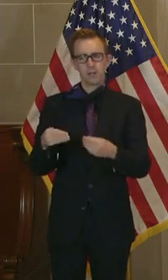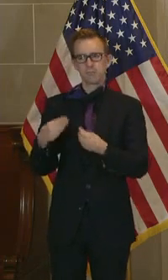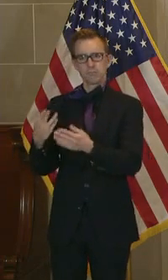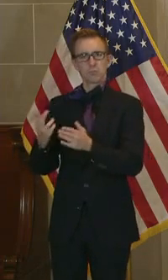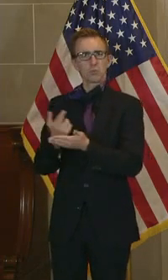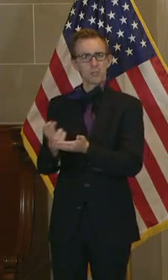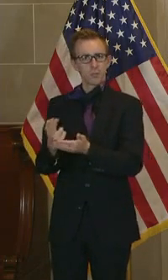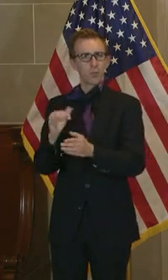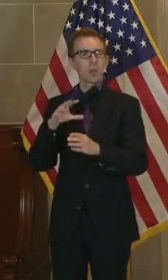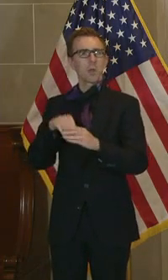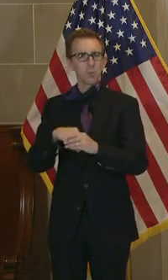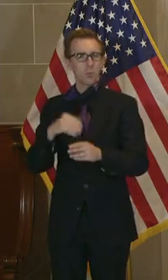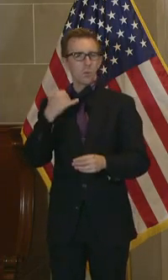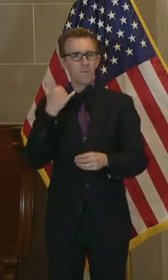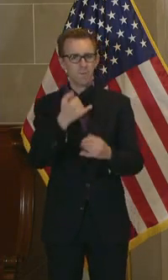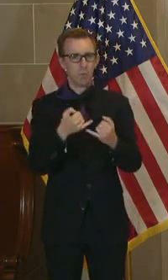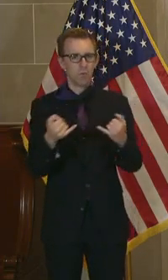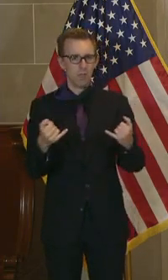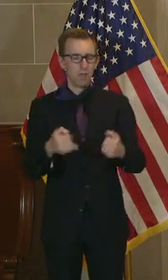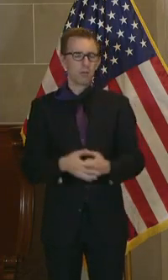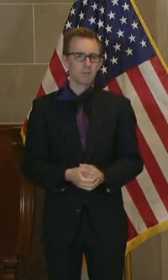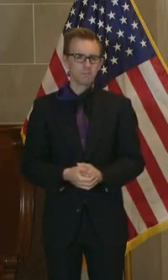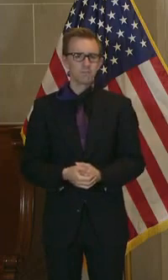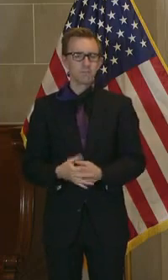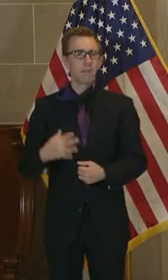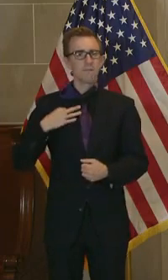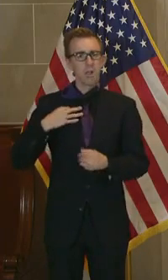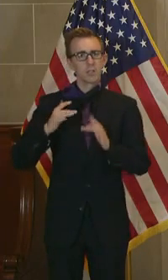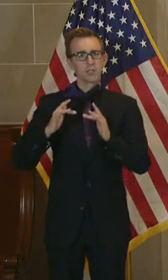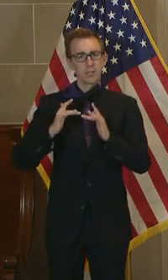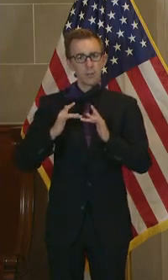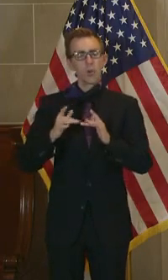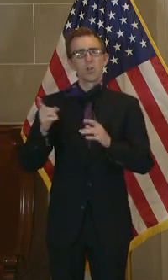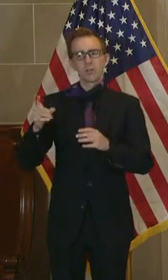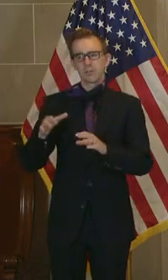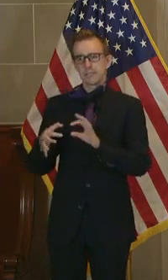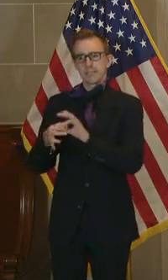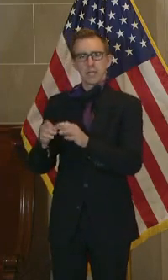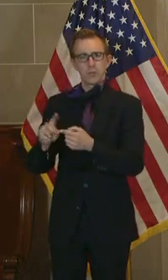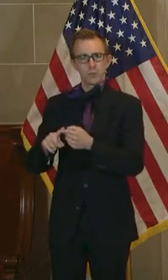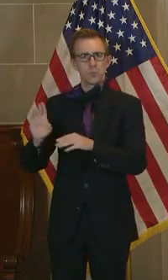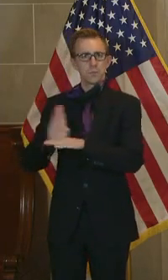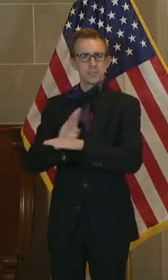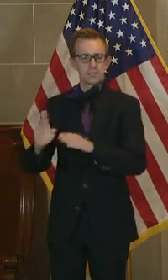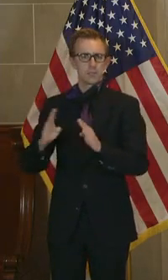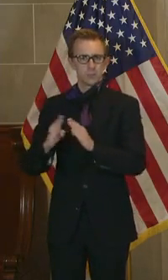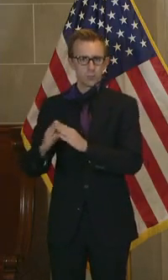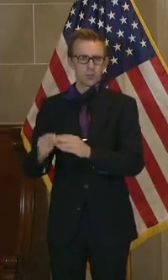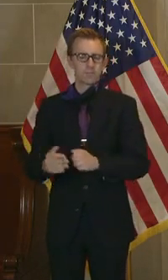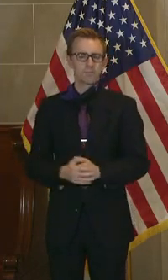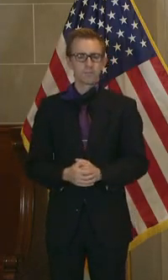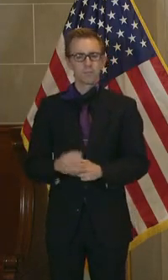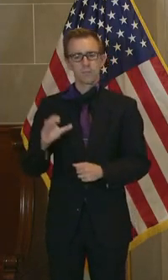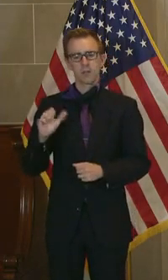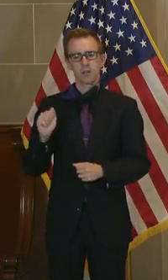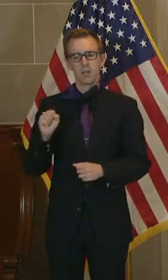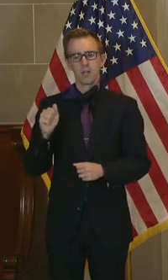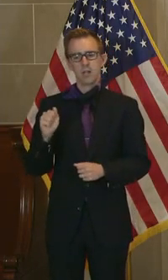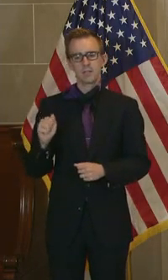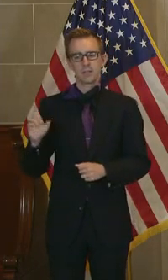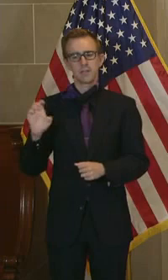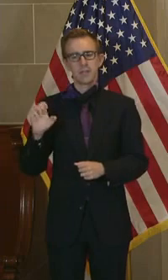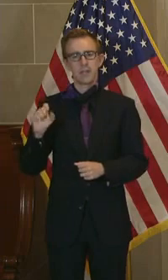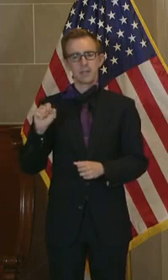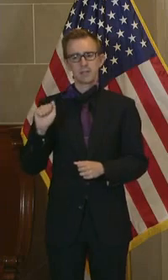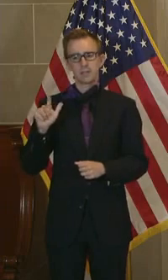helpline, volunteer network, and ties to the business community. Casa de Salud also